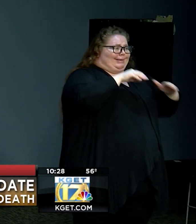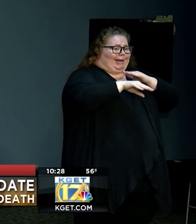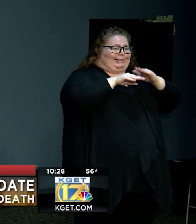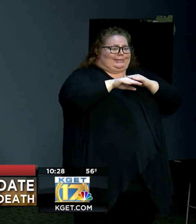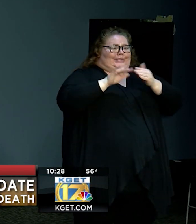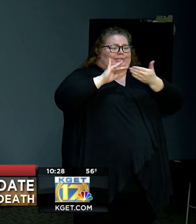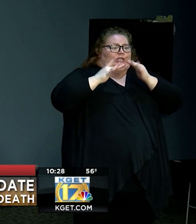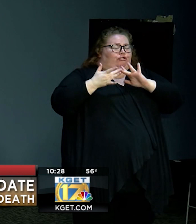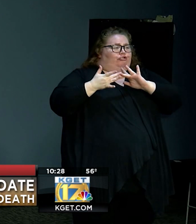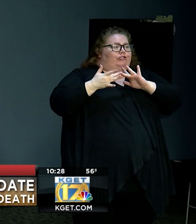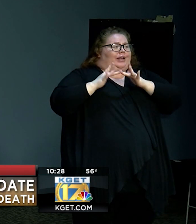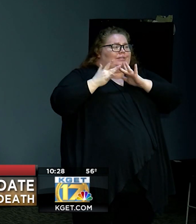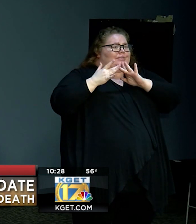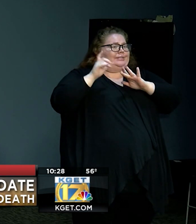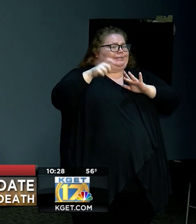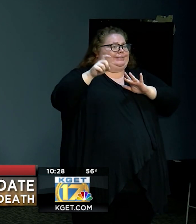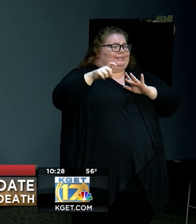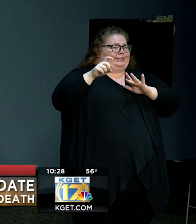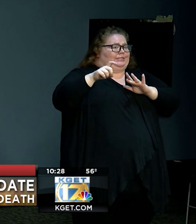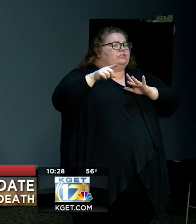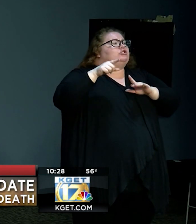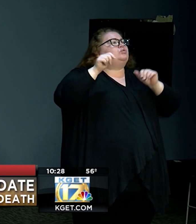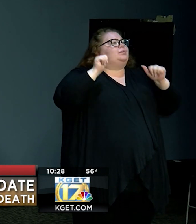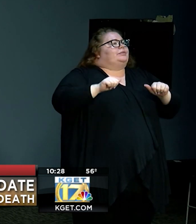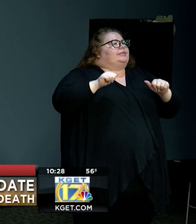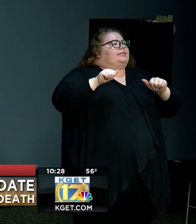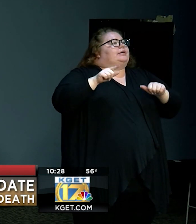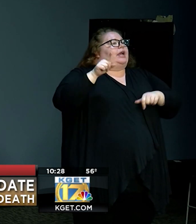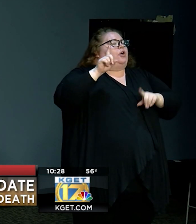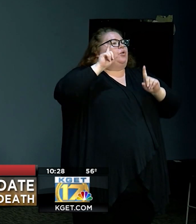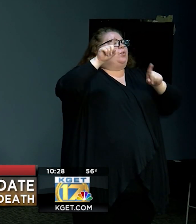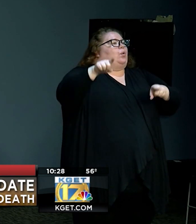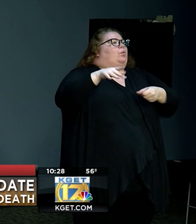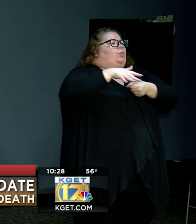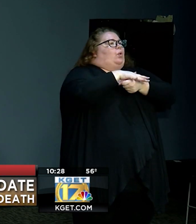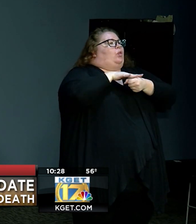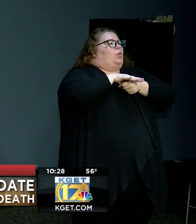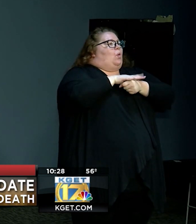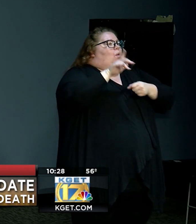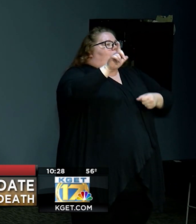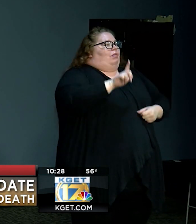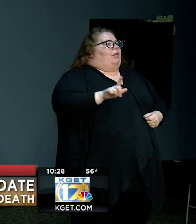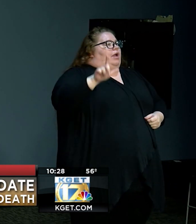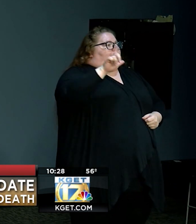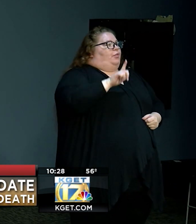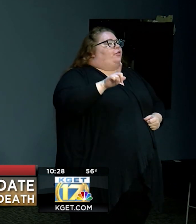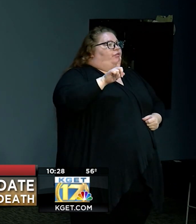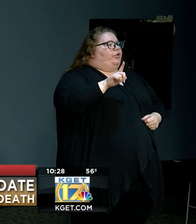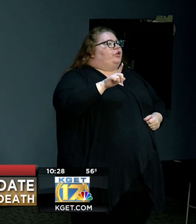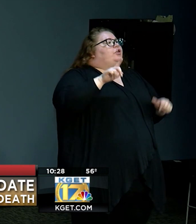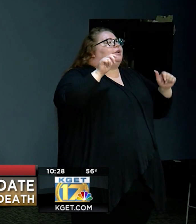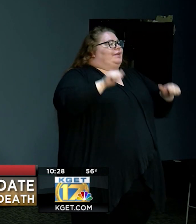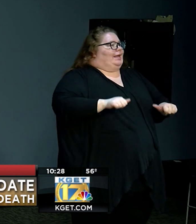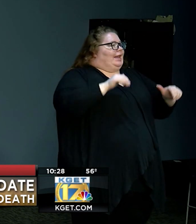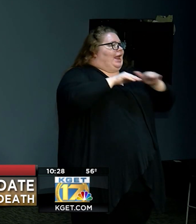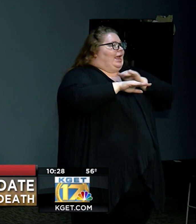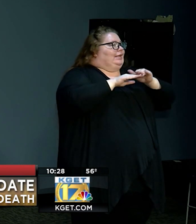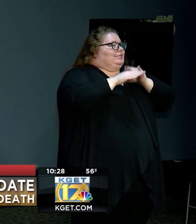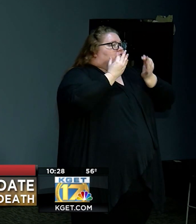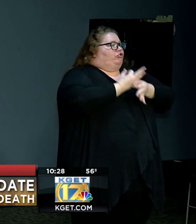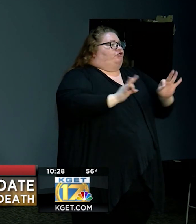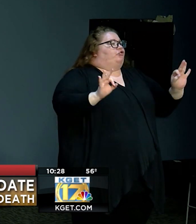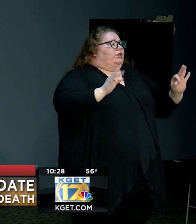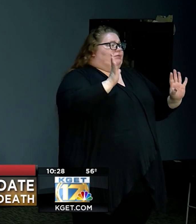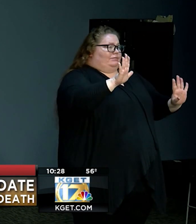this extraordinary time, you can go to a local Kern County library branch where you can access it for free. Now, the